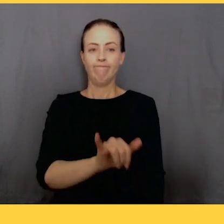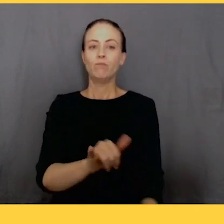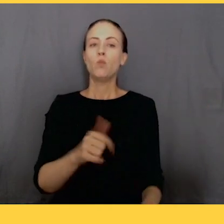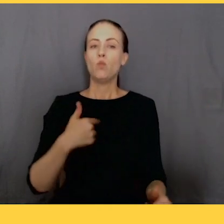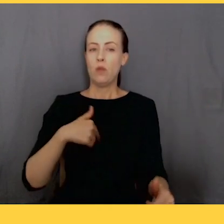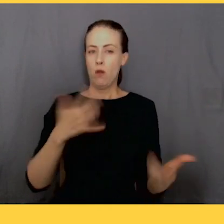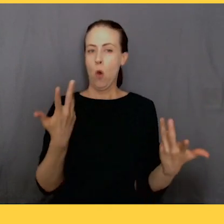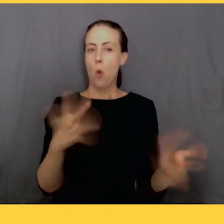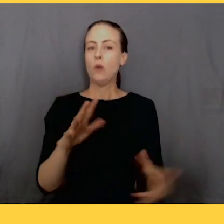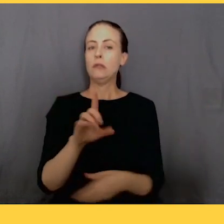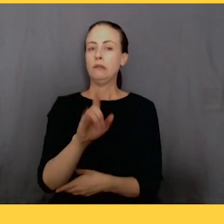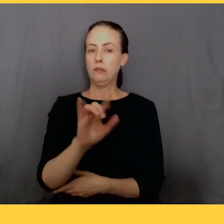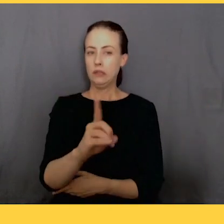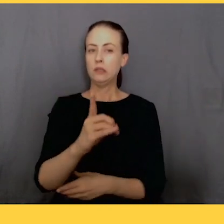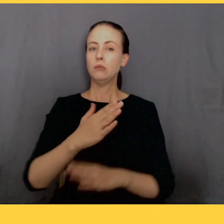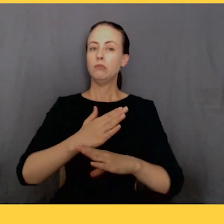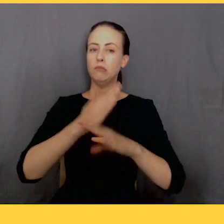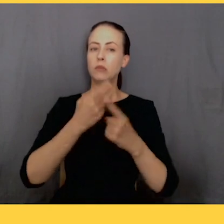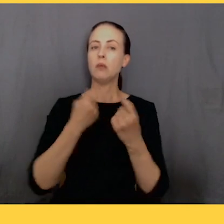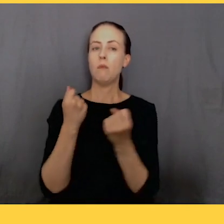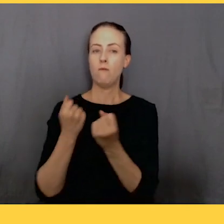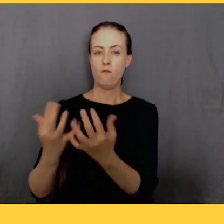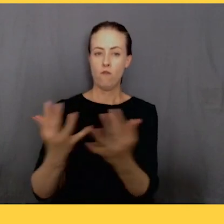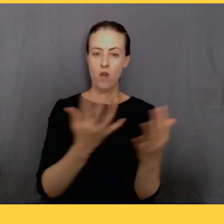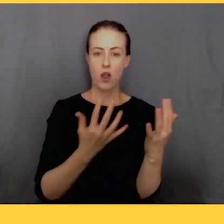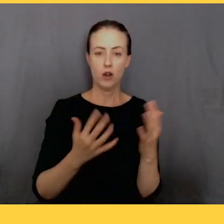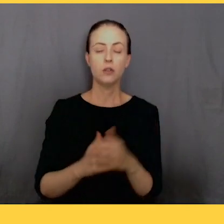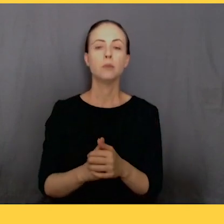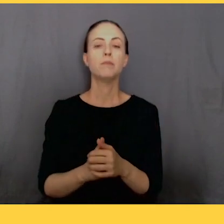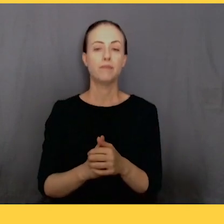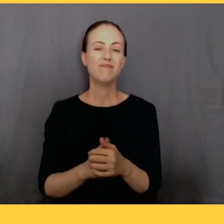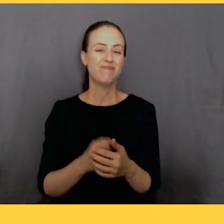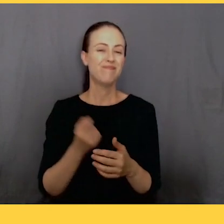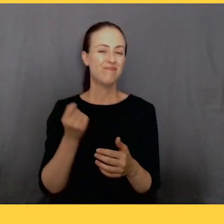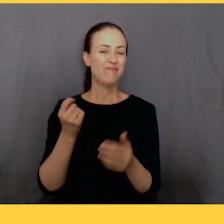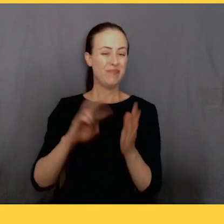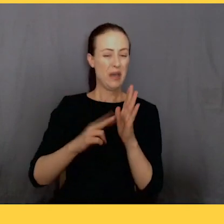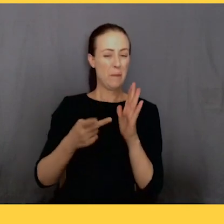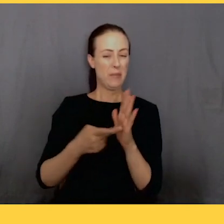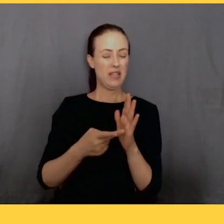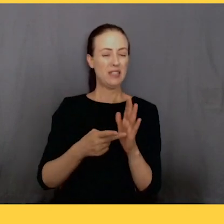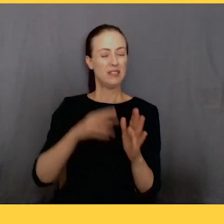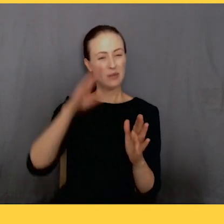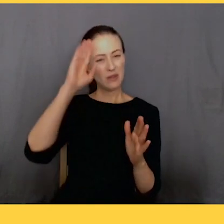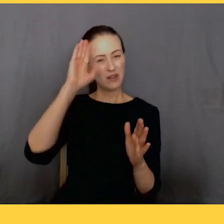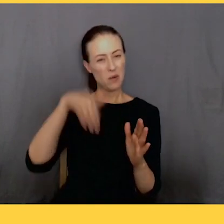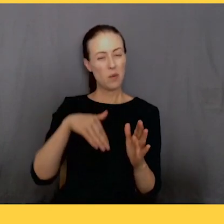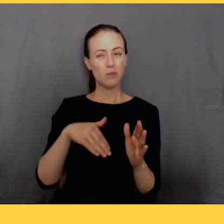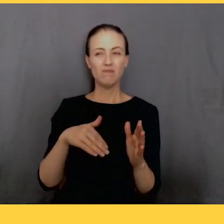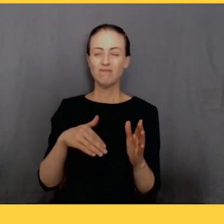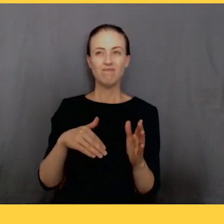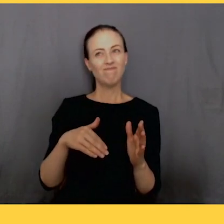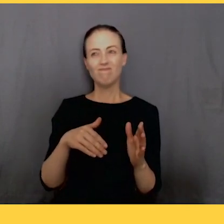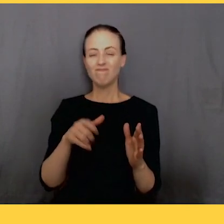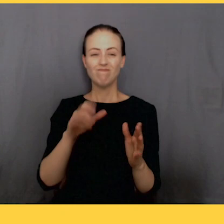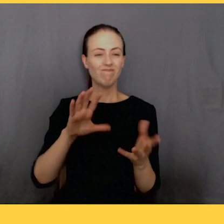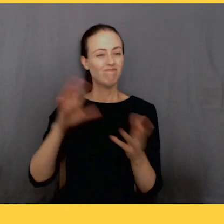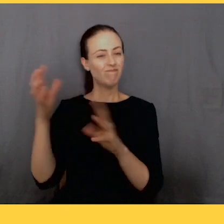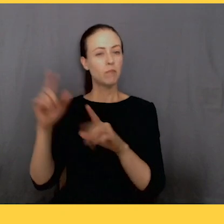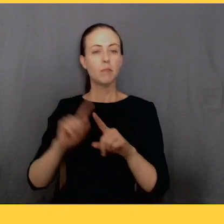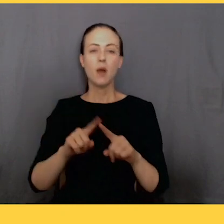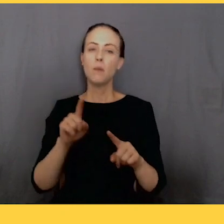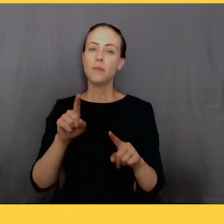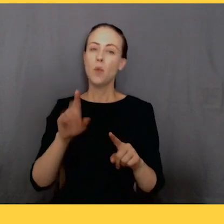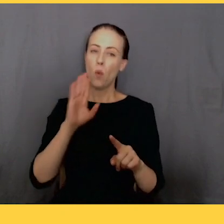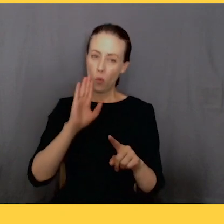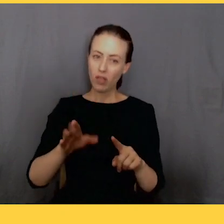PSPS, we will continue to use these outages as required to protect public safety. The PSPS event that